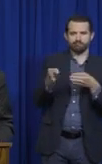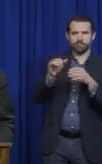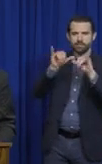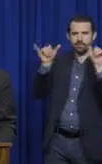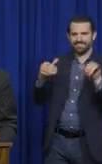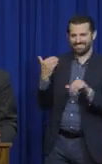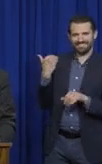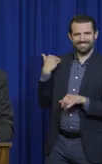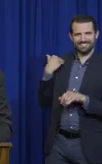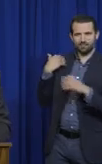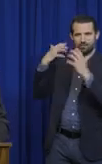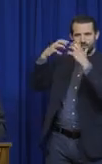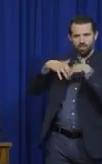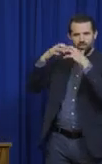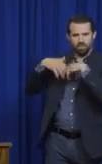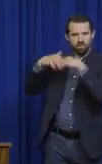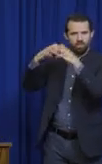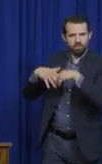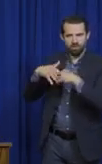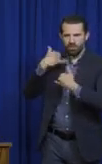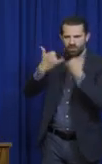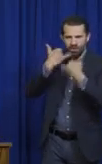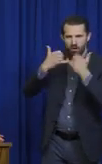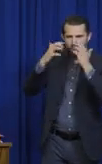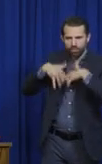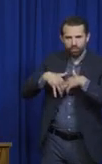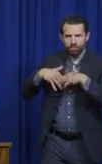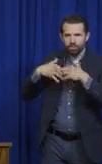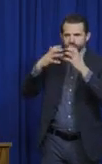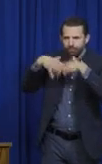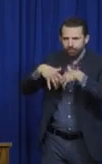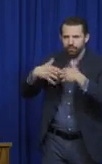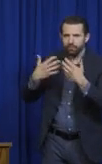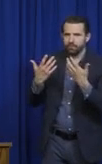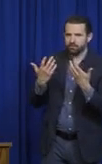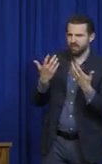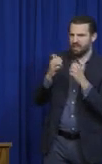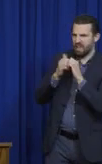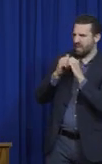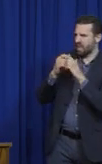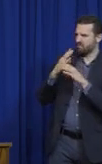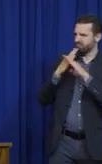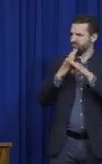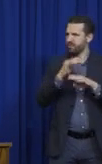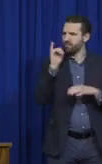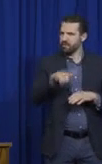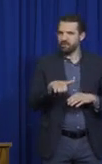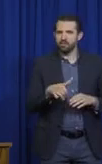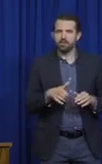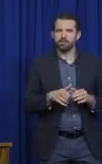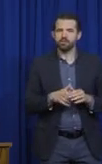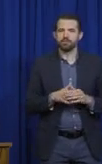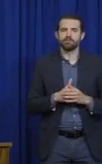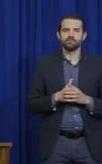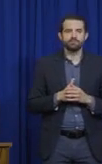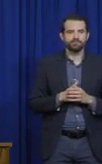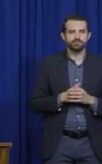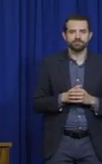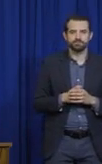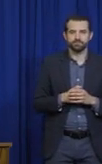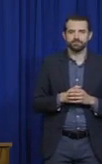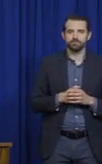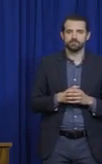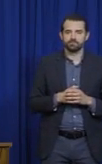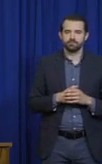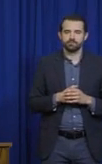happened when the initial benefit unemployment claims happened earlier, a few weeks back? So TJ is asking,